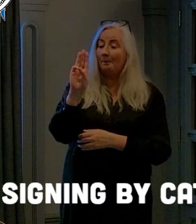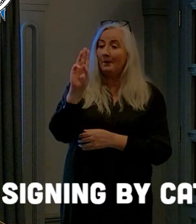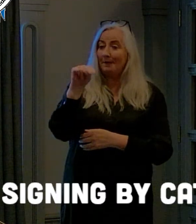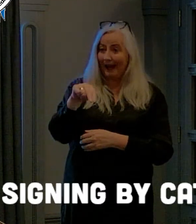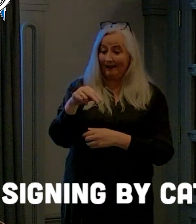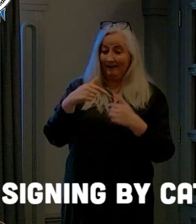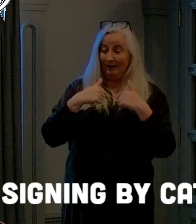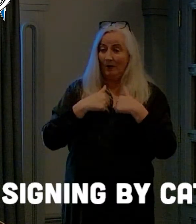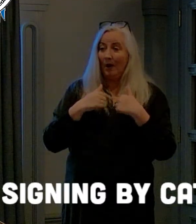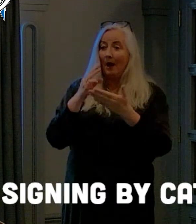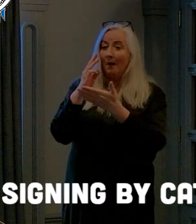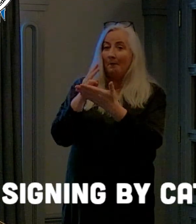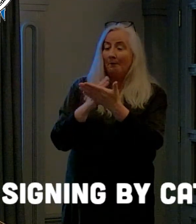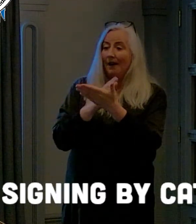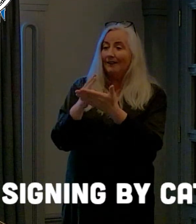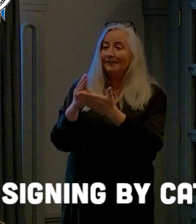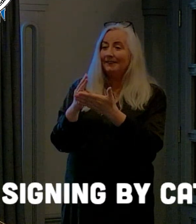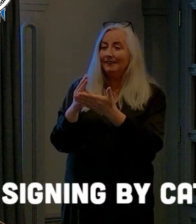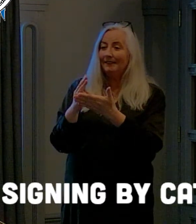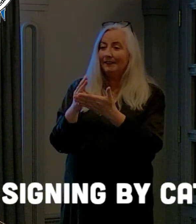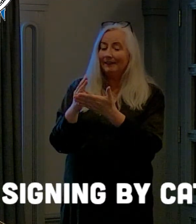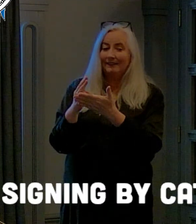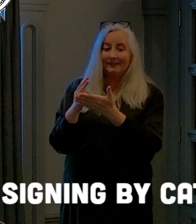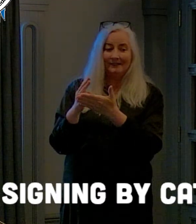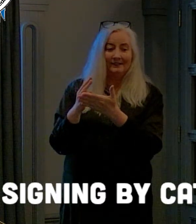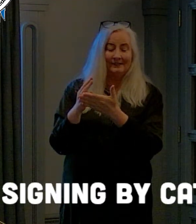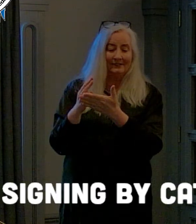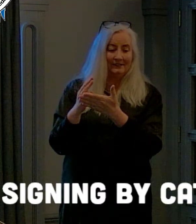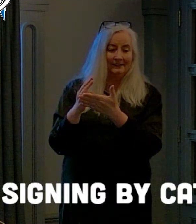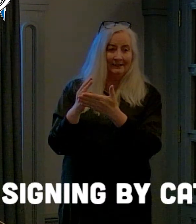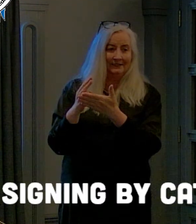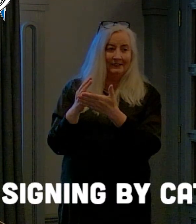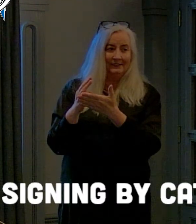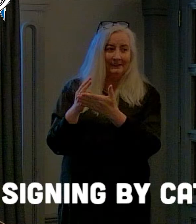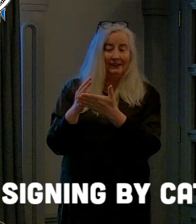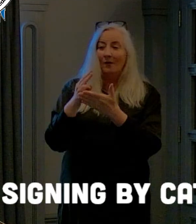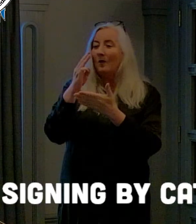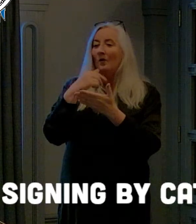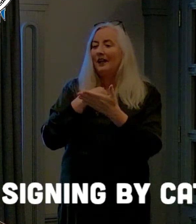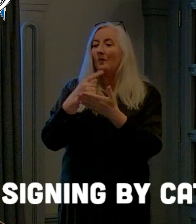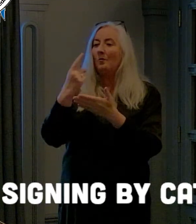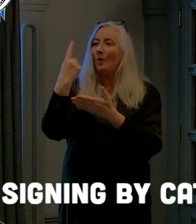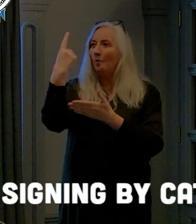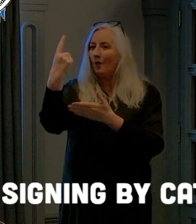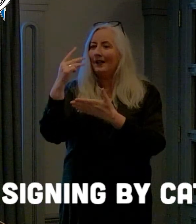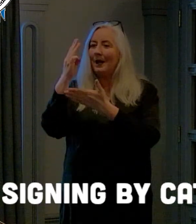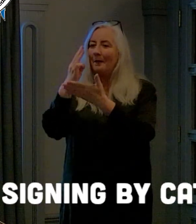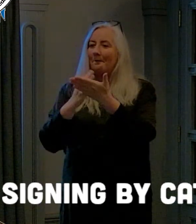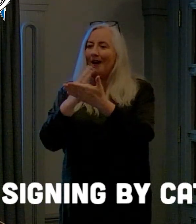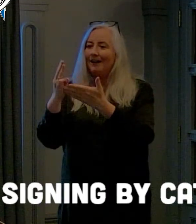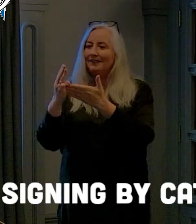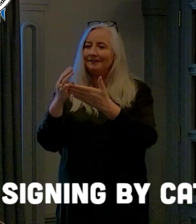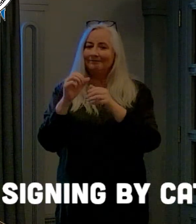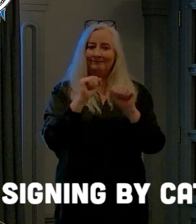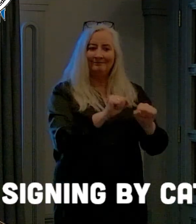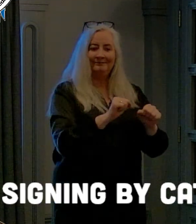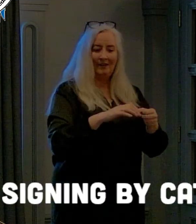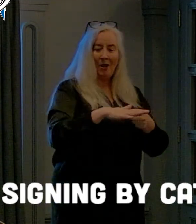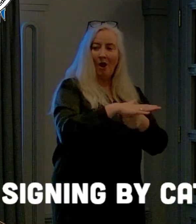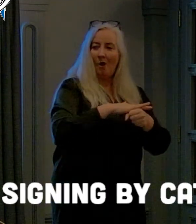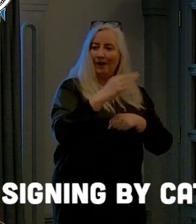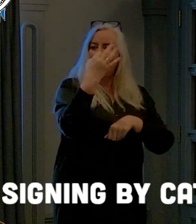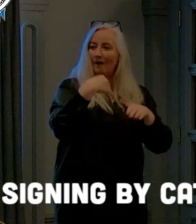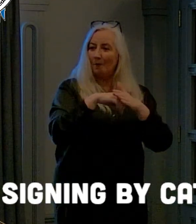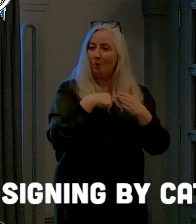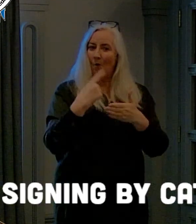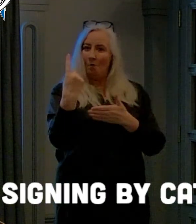part of, I guess, the toolkit or the cogs and the bolts of local government.